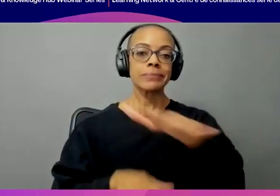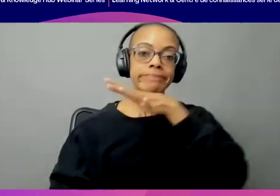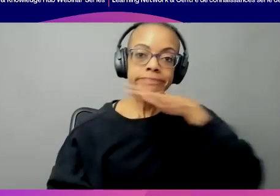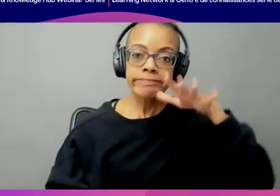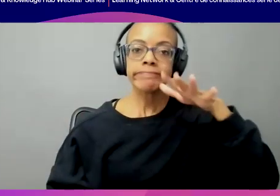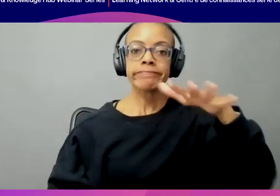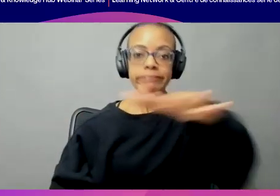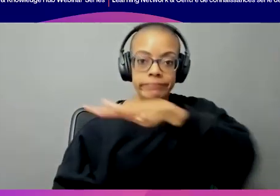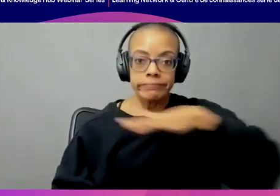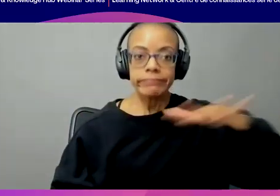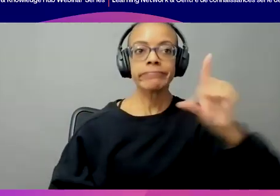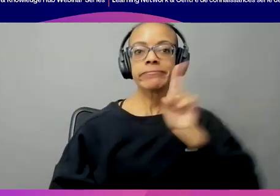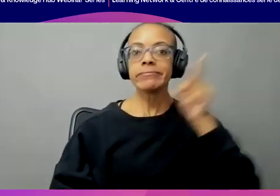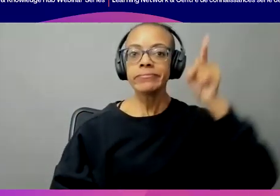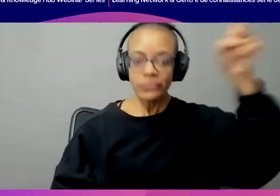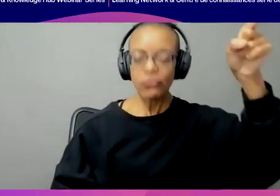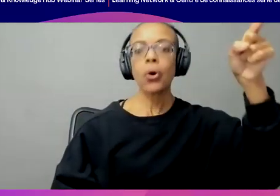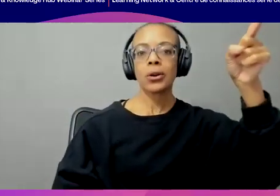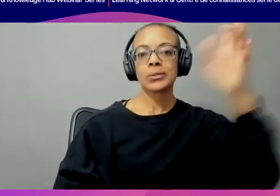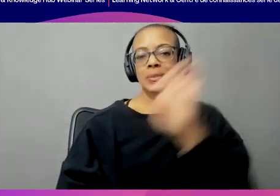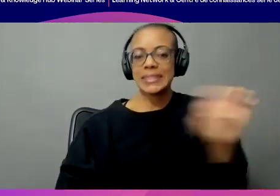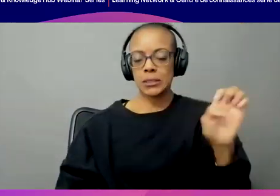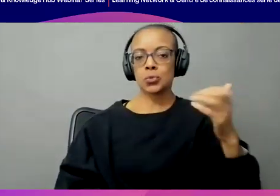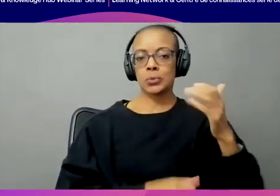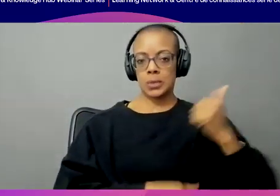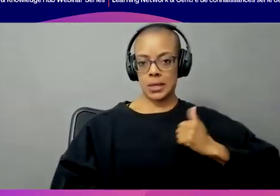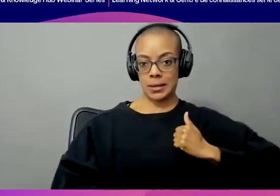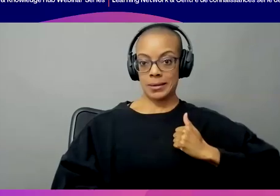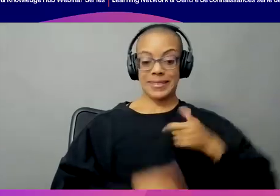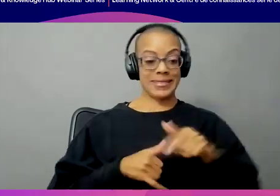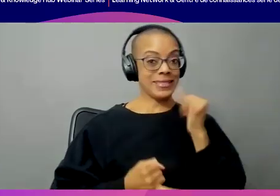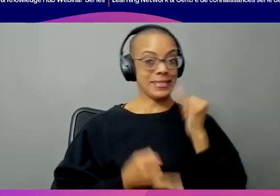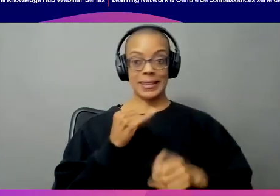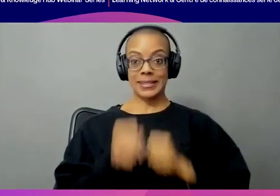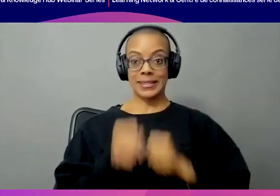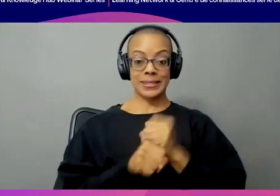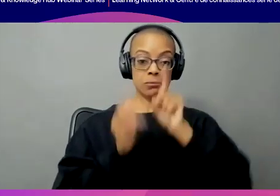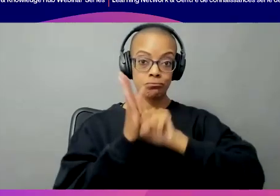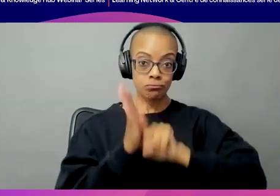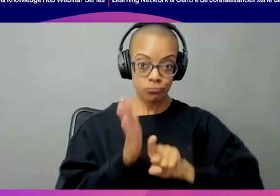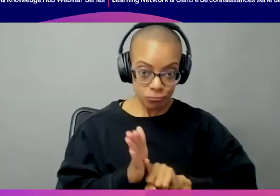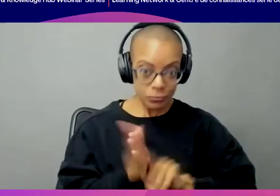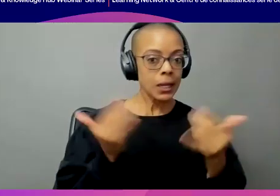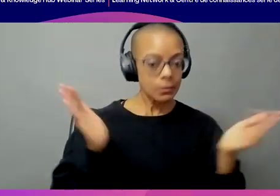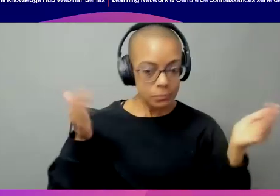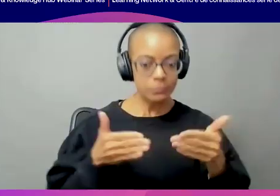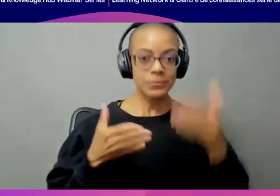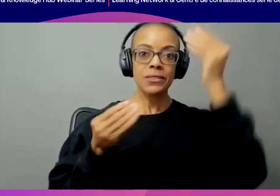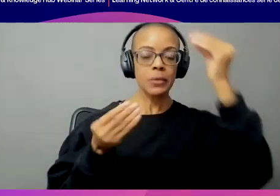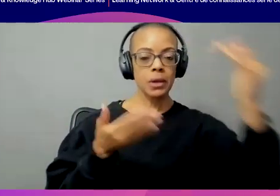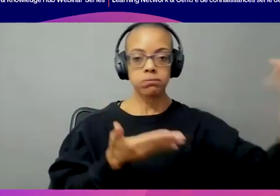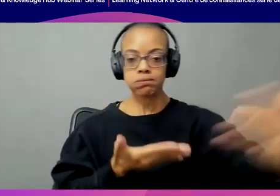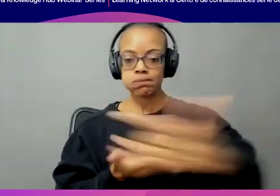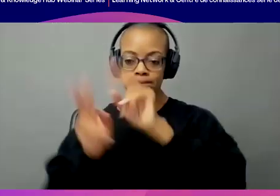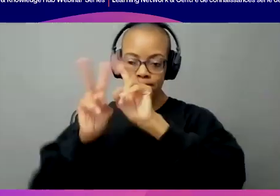the Atlantic provinces, all of them. And we're in our final year of the research and now focusing on data analysis and